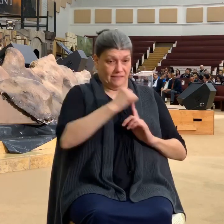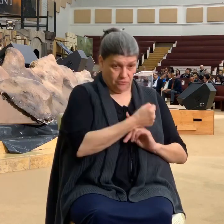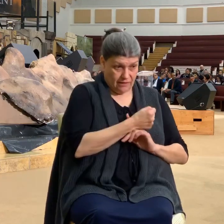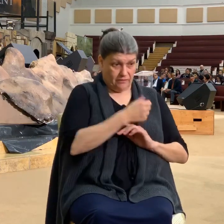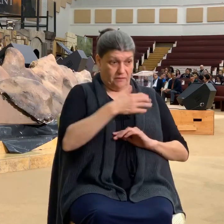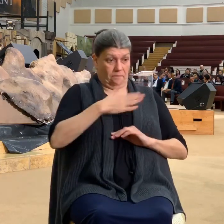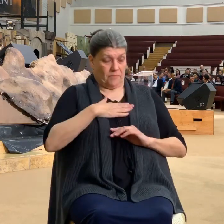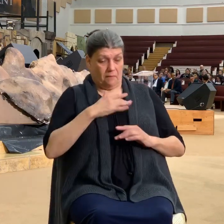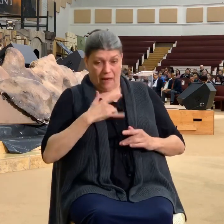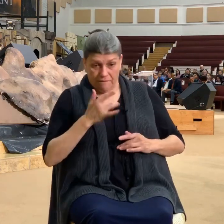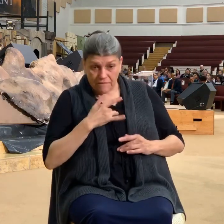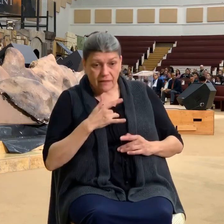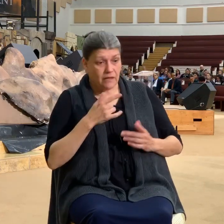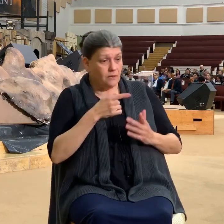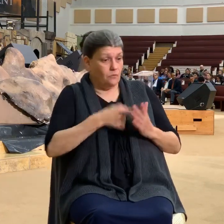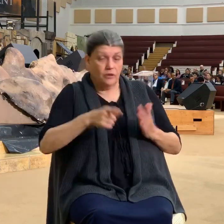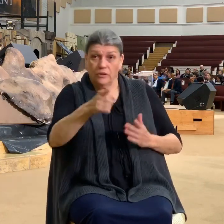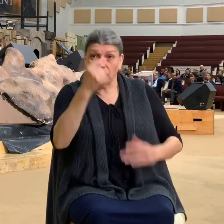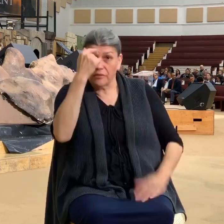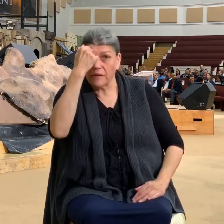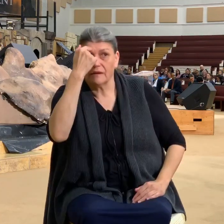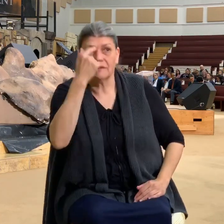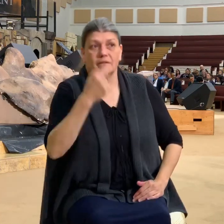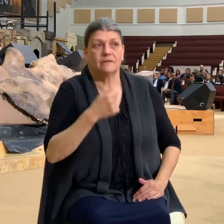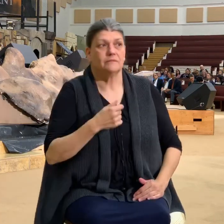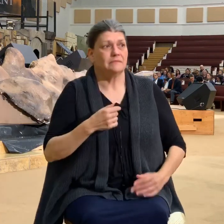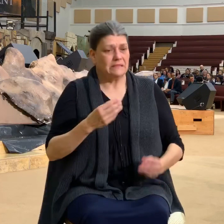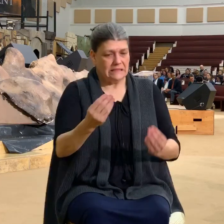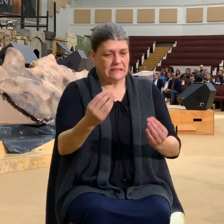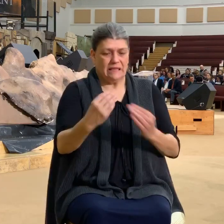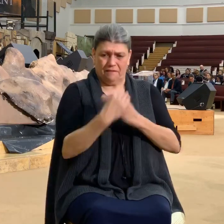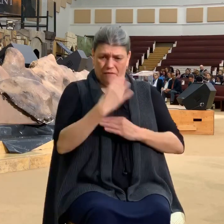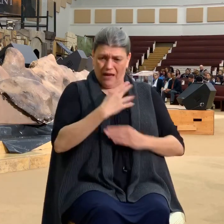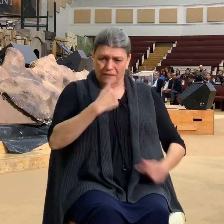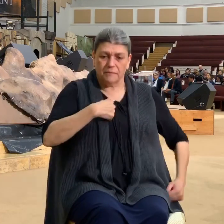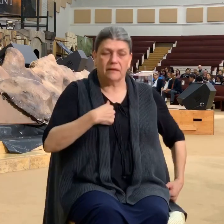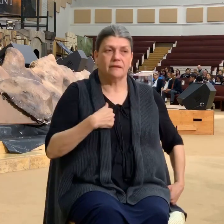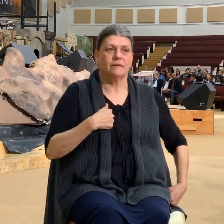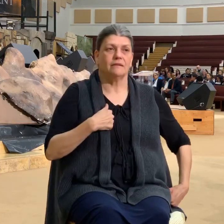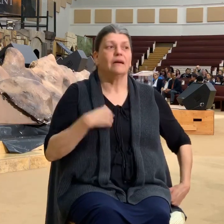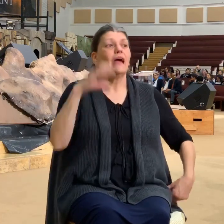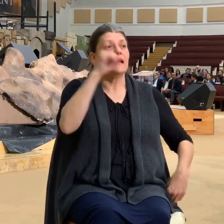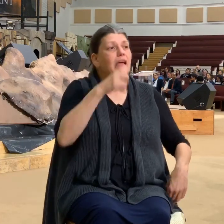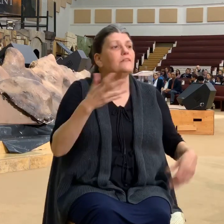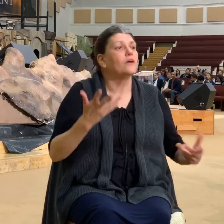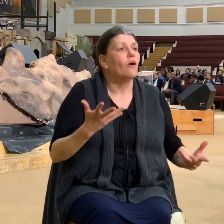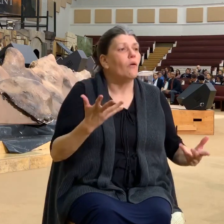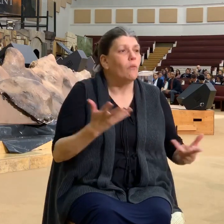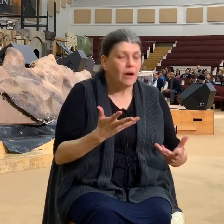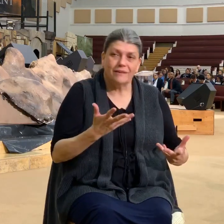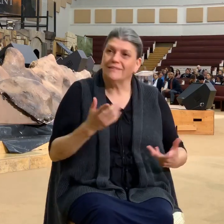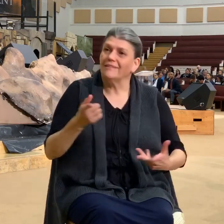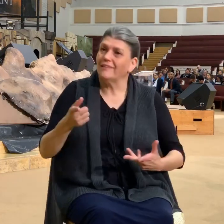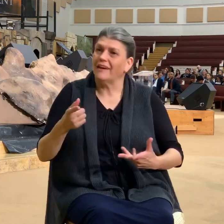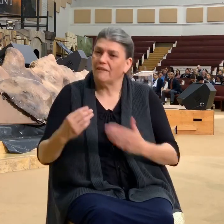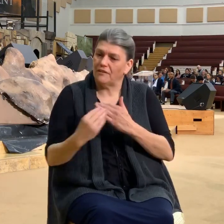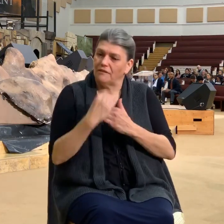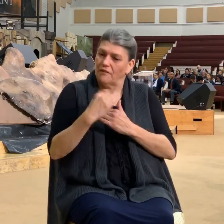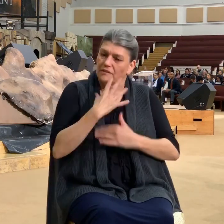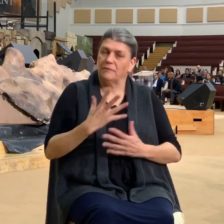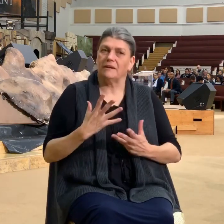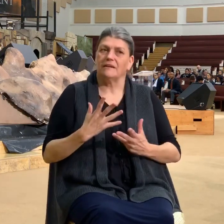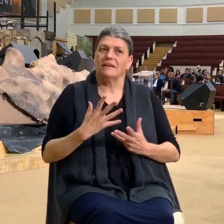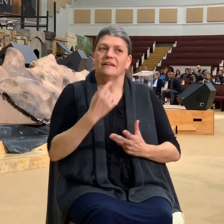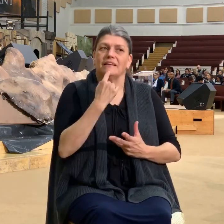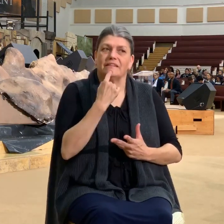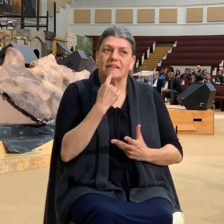is, what do you think? Give me some advice." And guess what? They have given me advice. In a multitude of